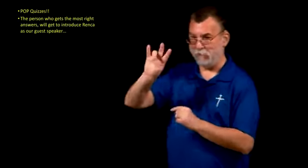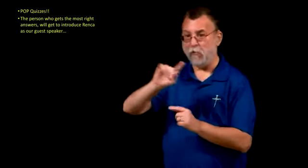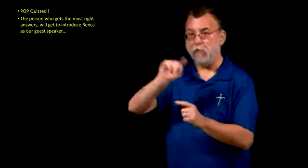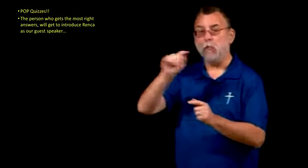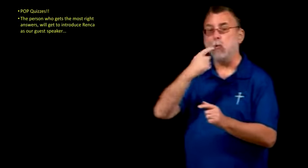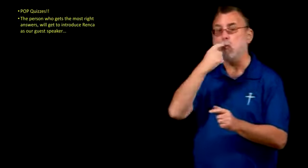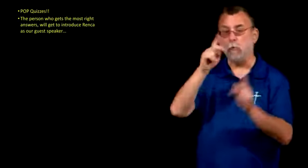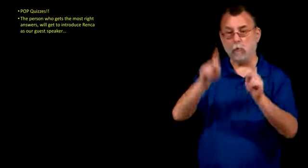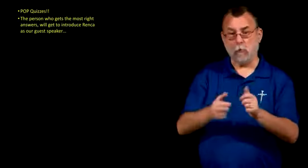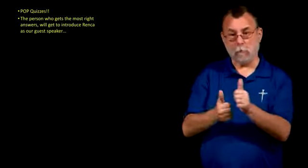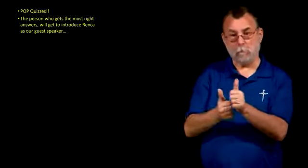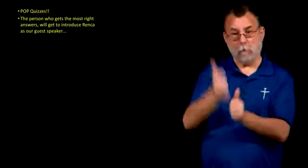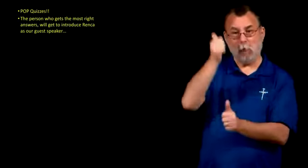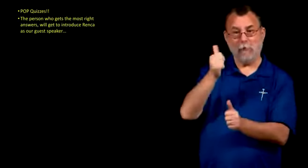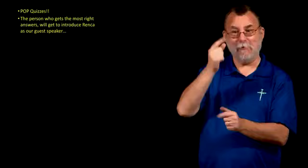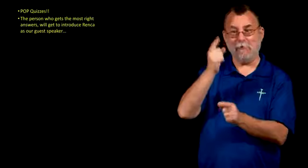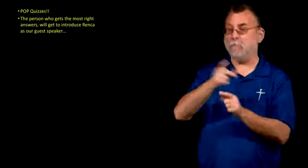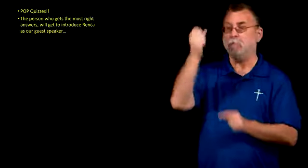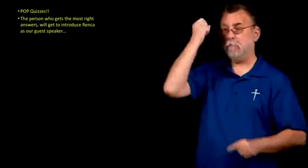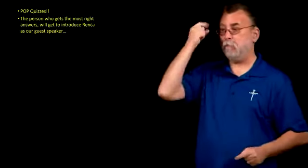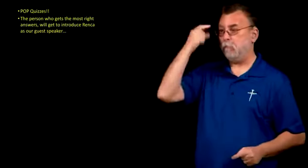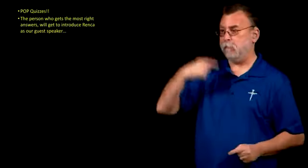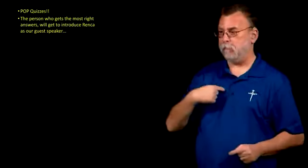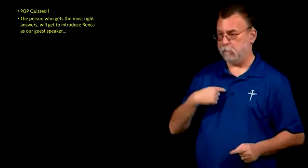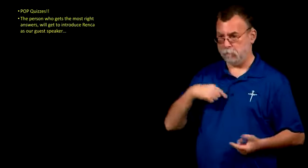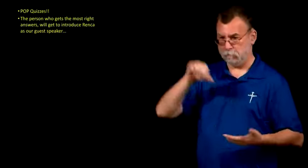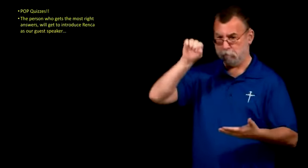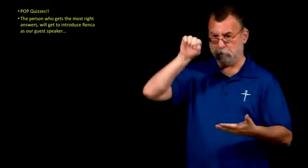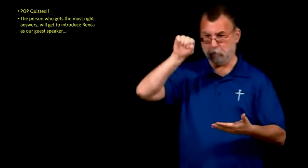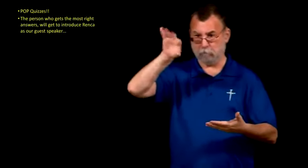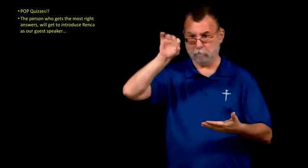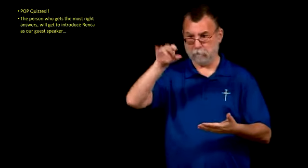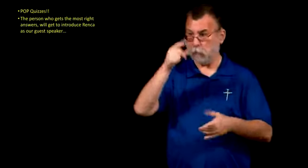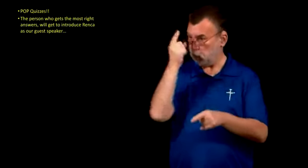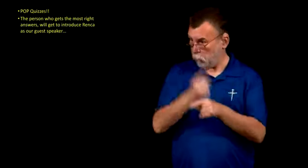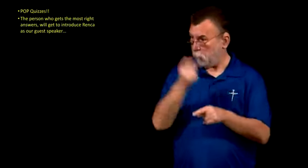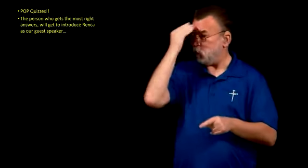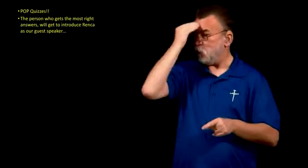So don't worry, there are 7 questions. The person that gets the most correct